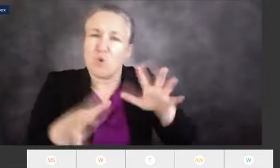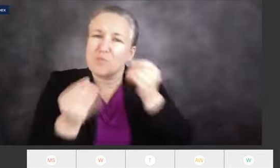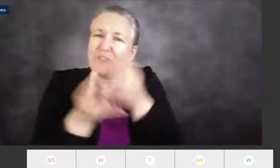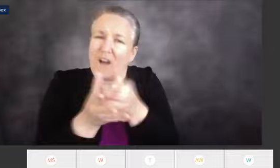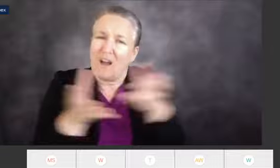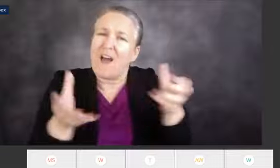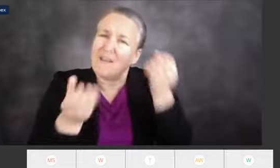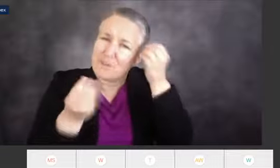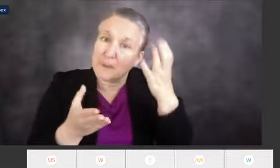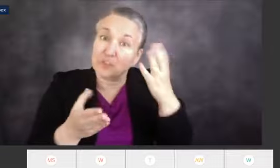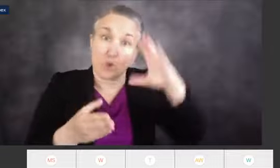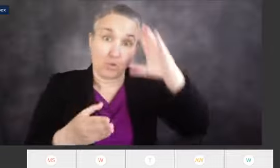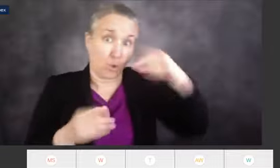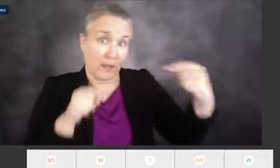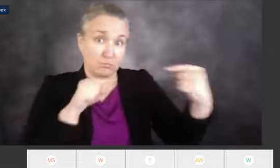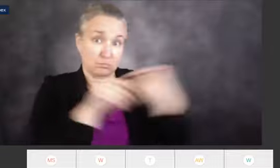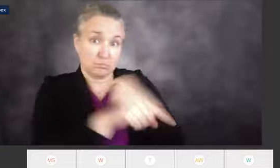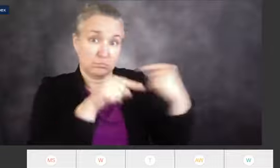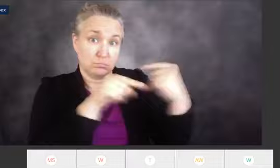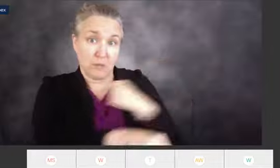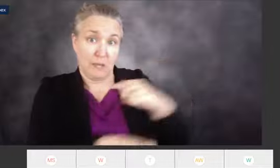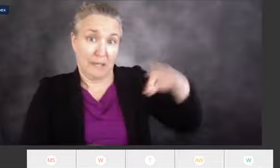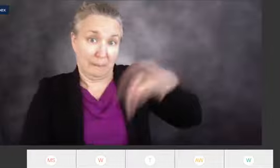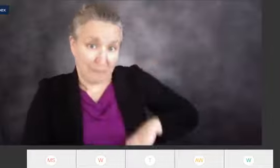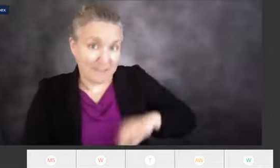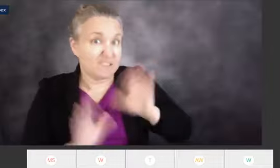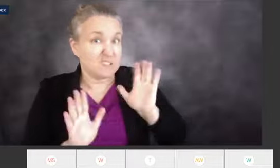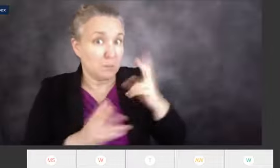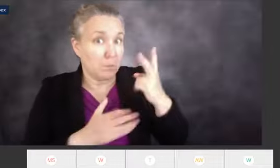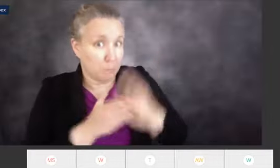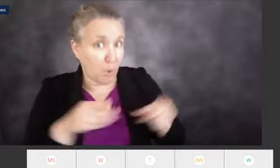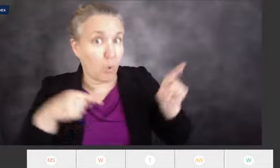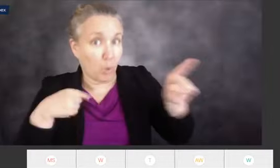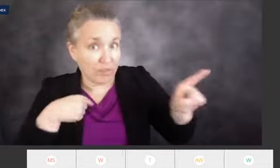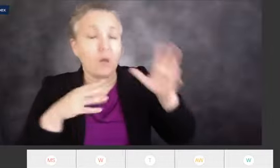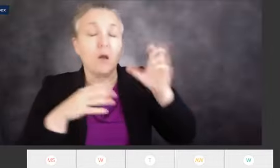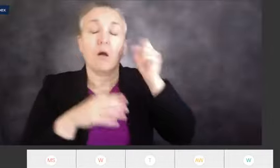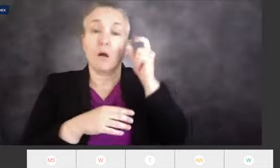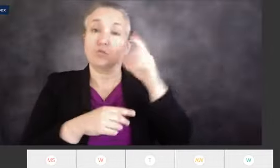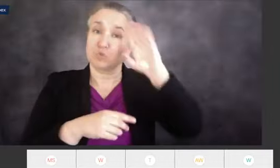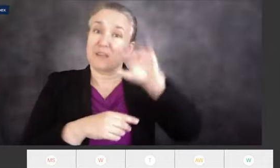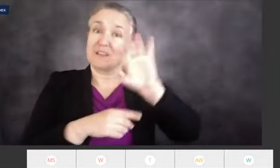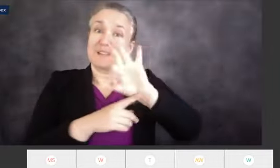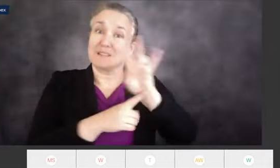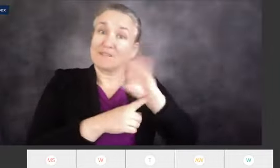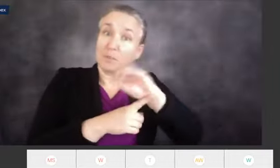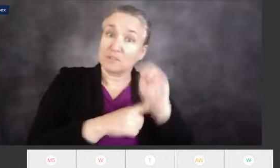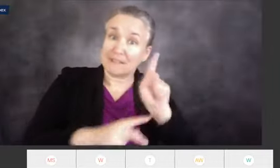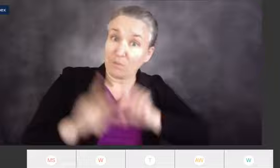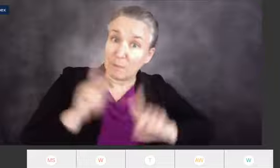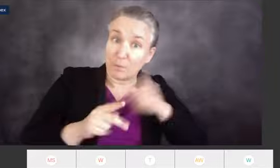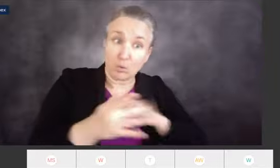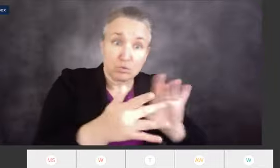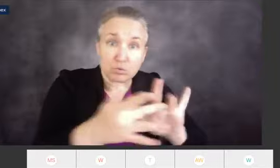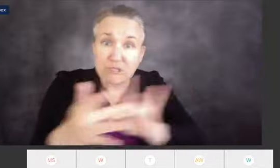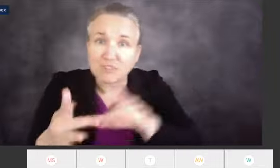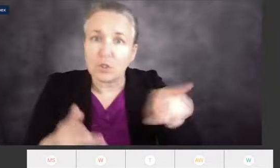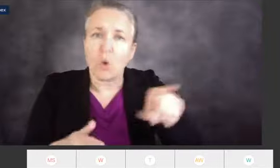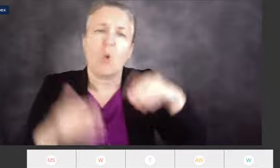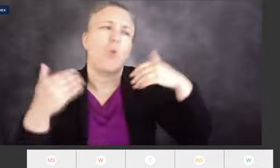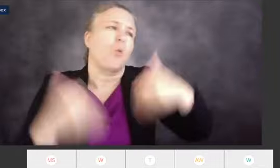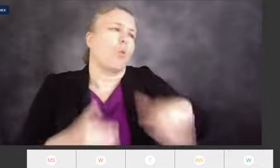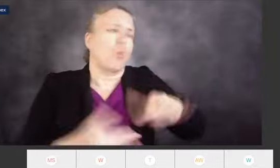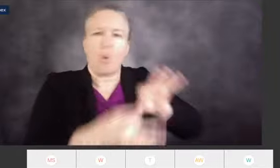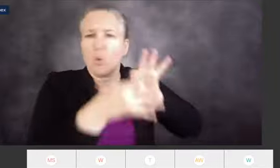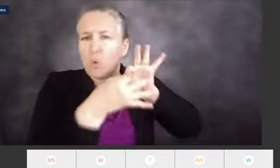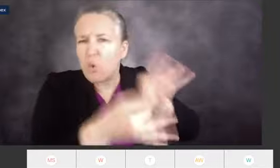two-way street, and I want to share some of those stories with you today. 97% of the people that we reach are extremely